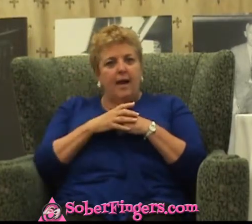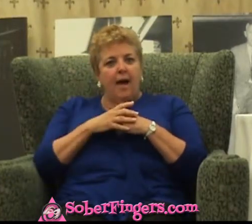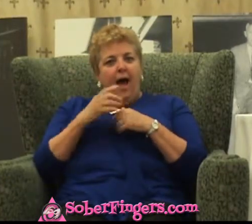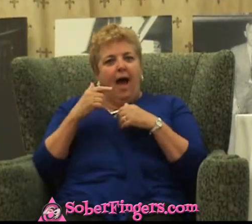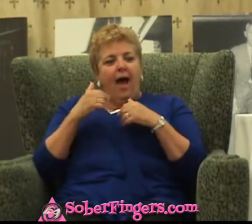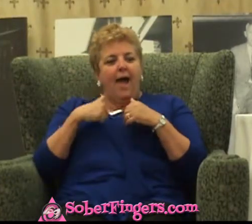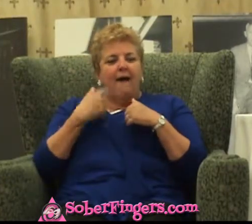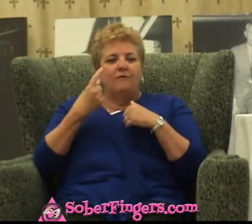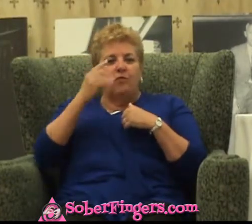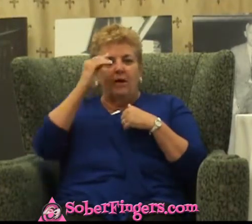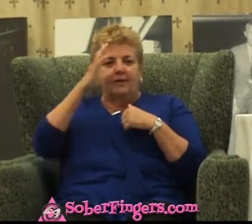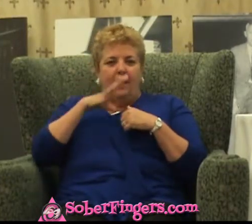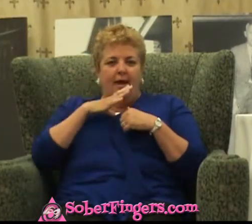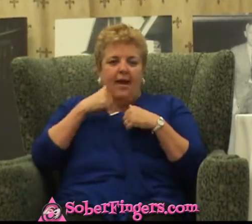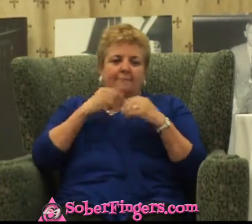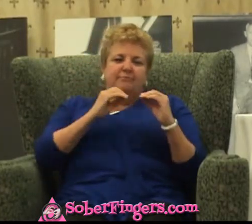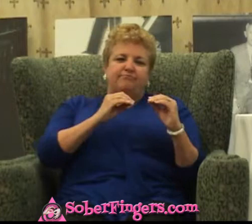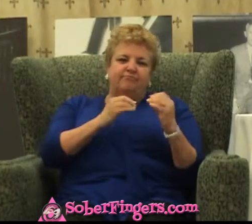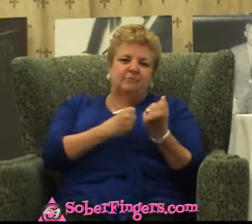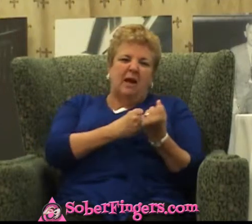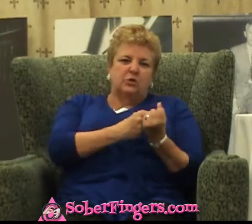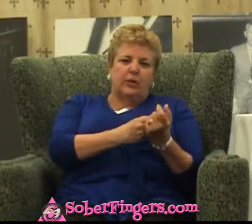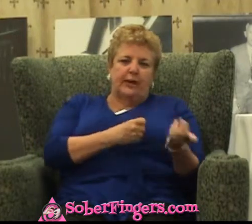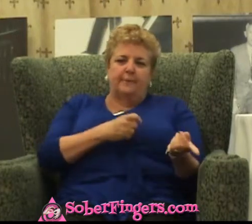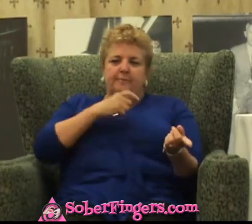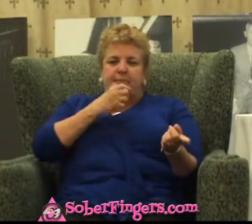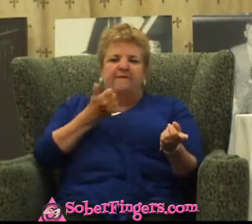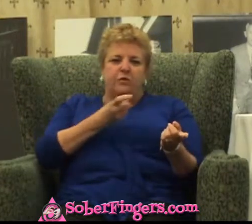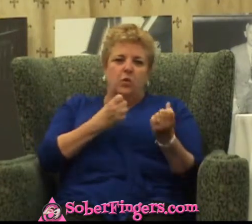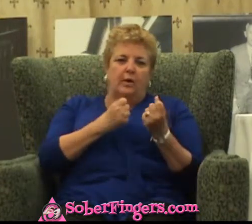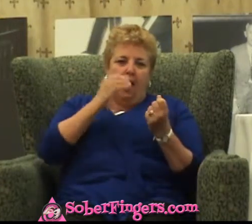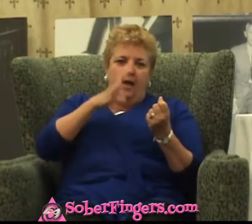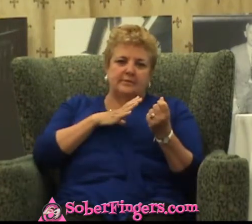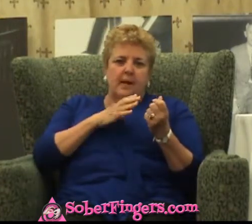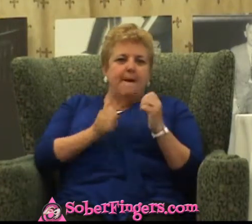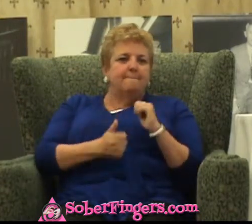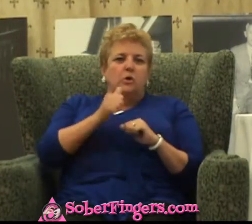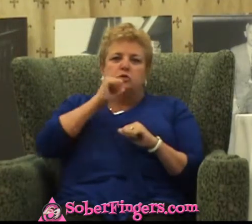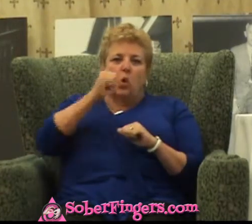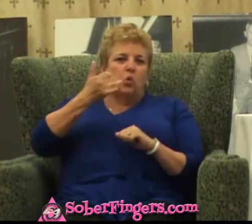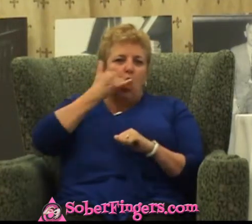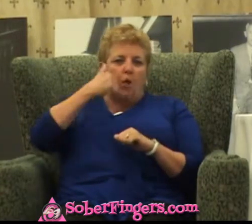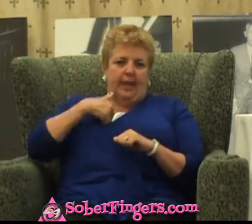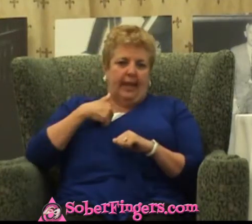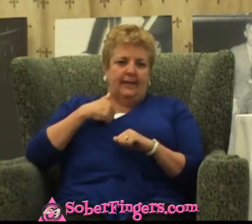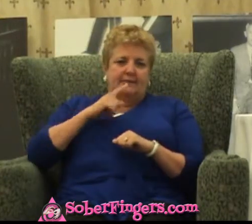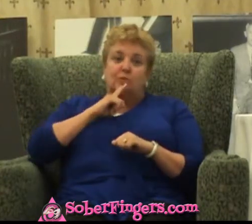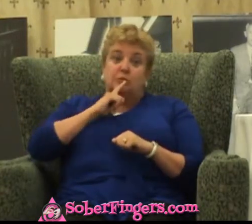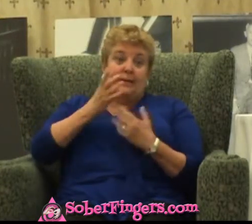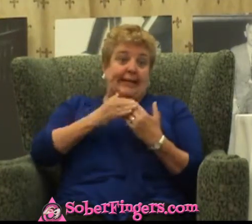I have a couple of guys I sponsor, and most of them don't call, so it's really easy.